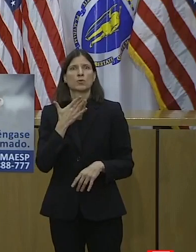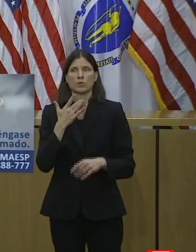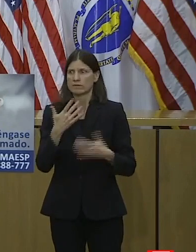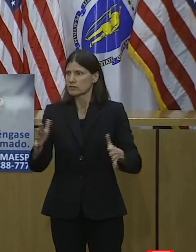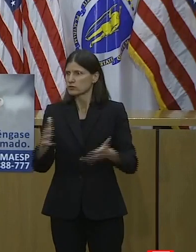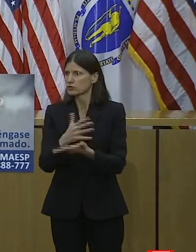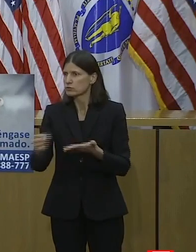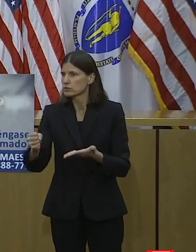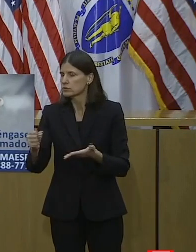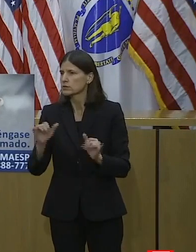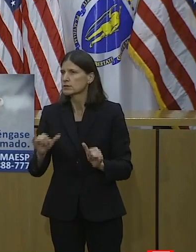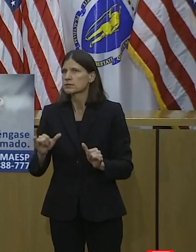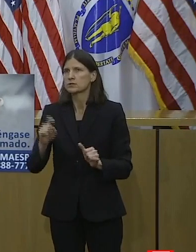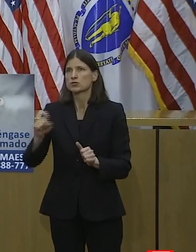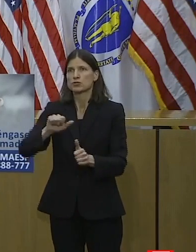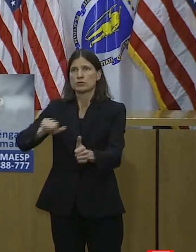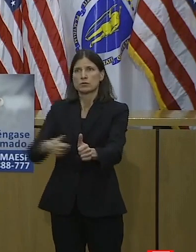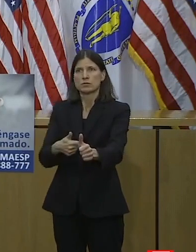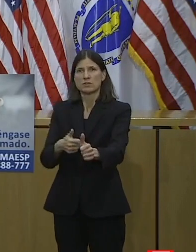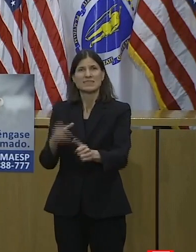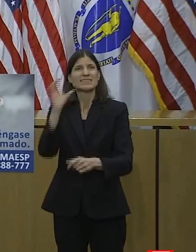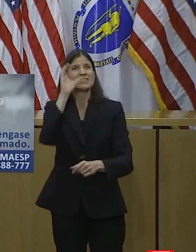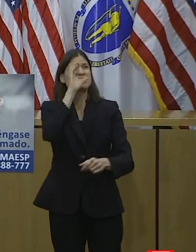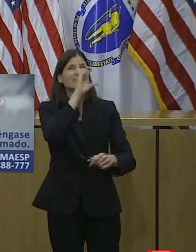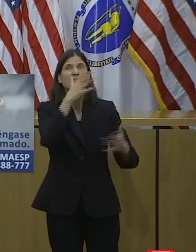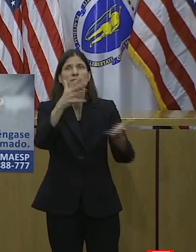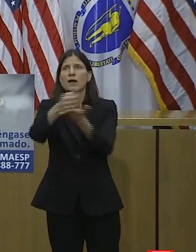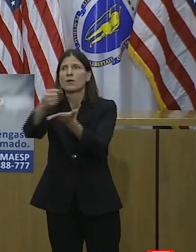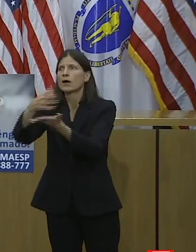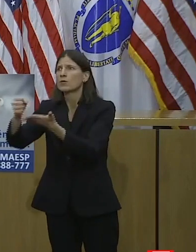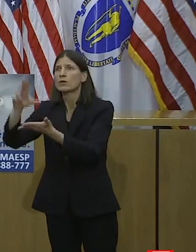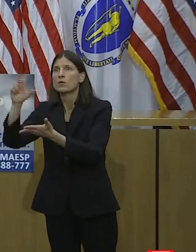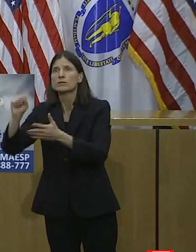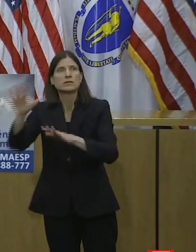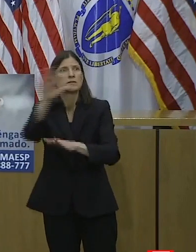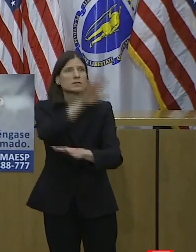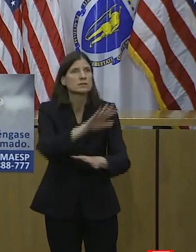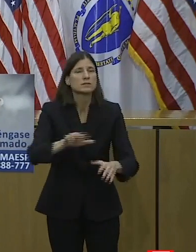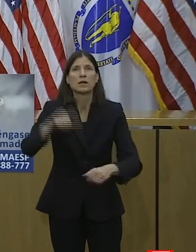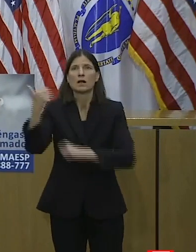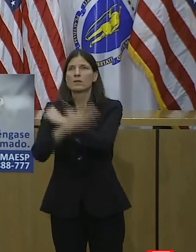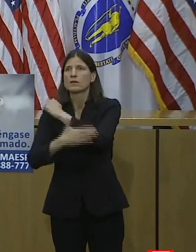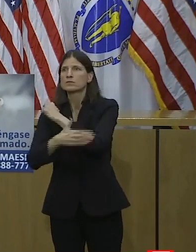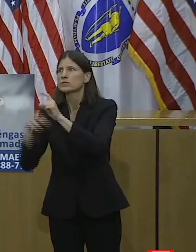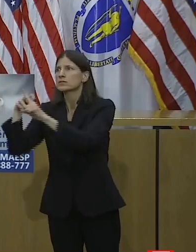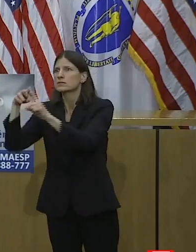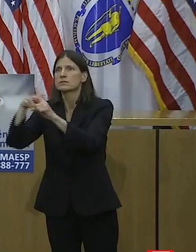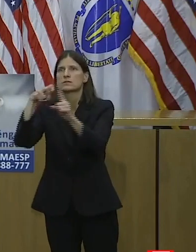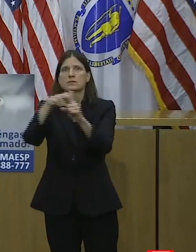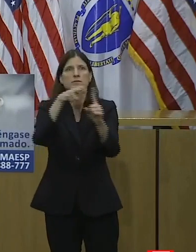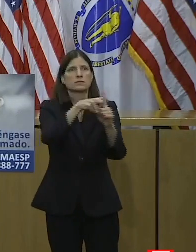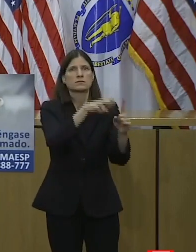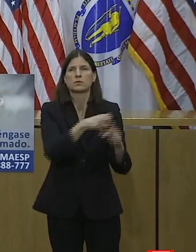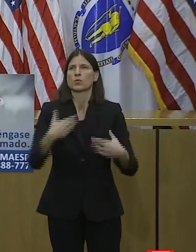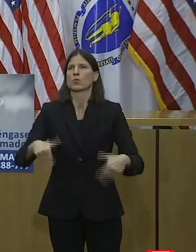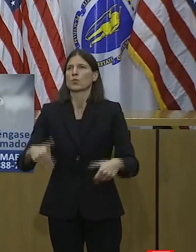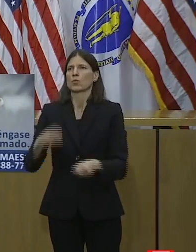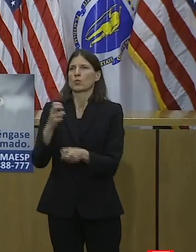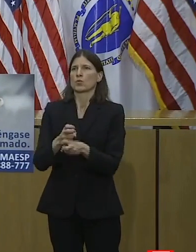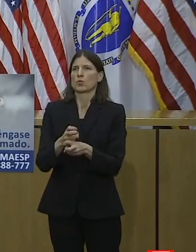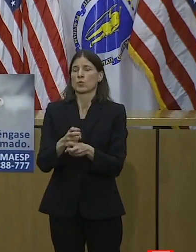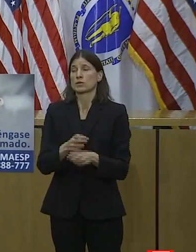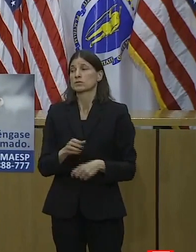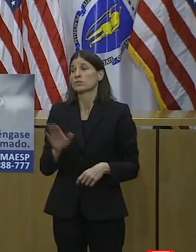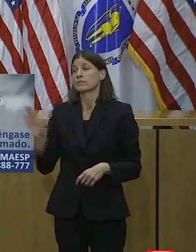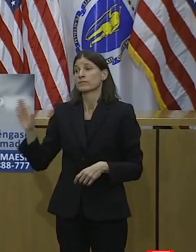I, from my point of view, whether you're talking about traditional PPE or you're talking about test kits or you're talking about a